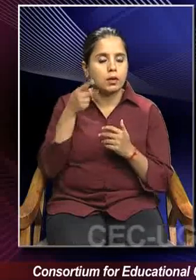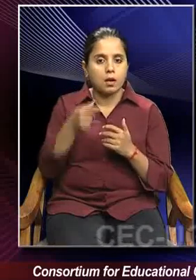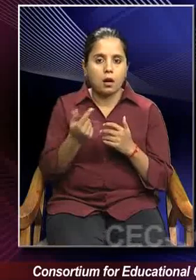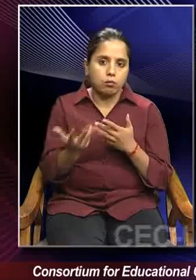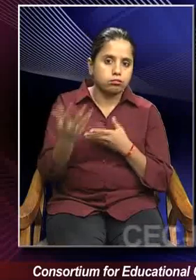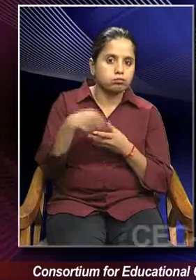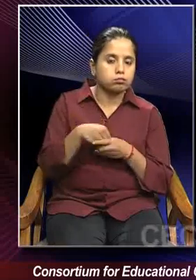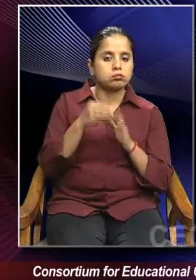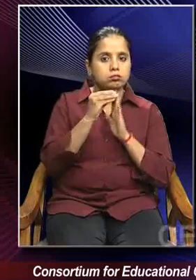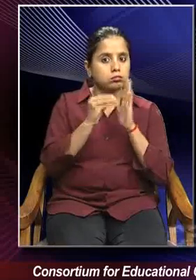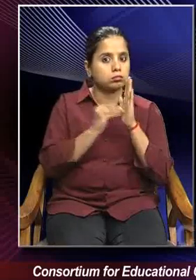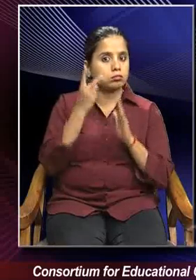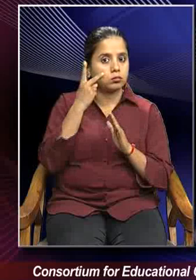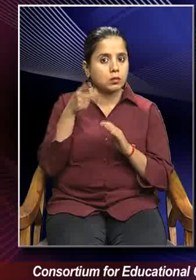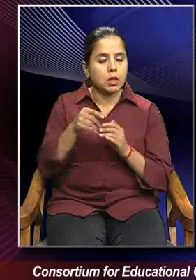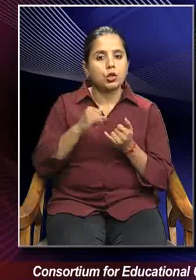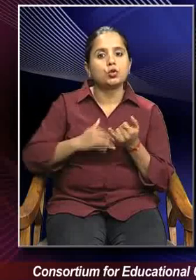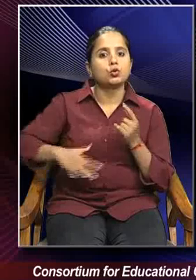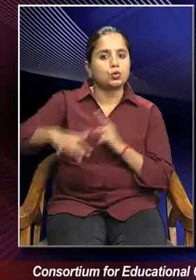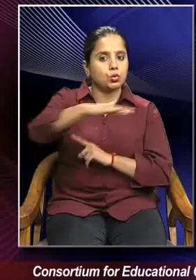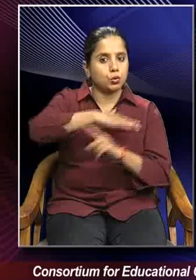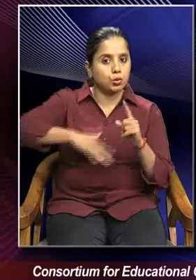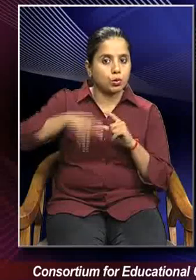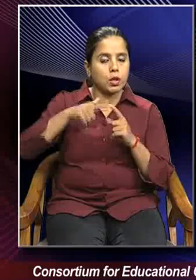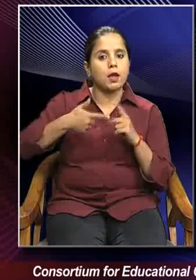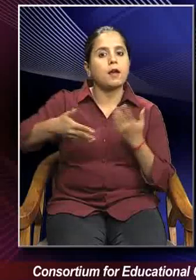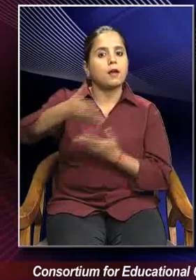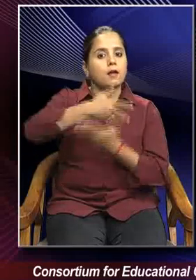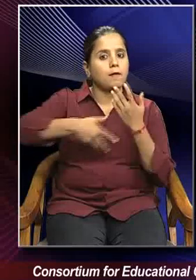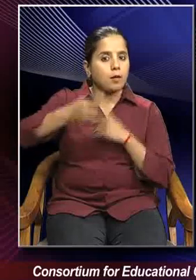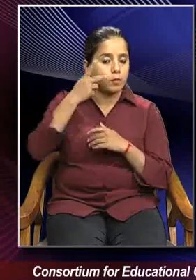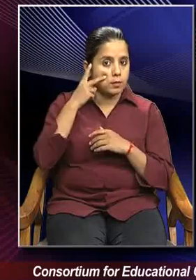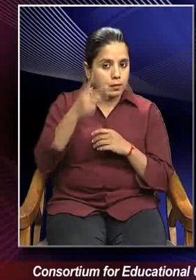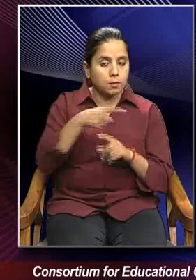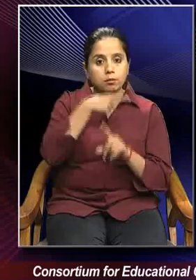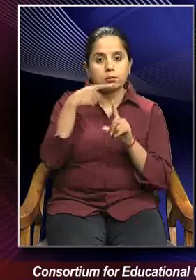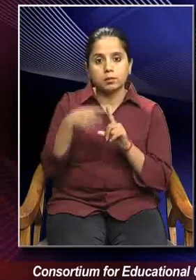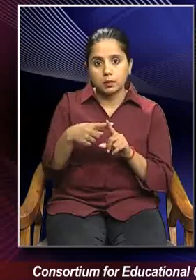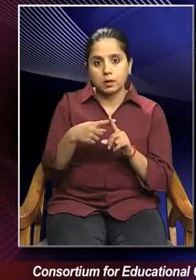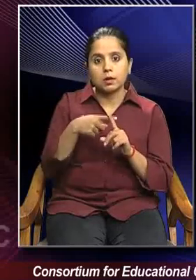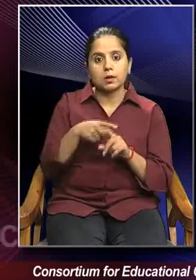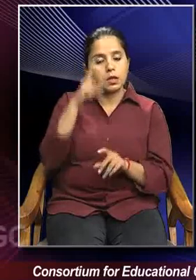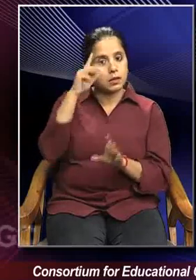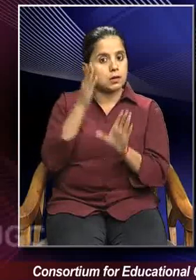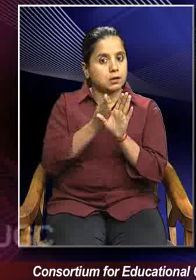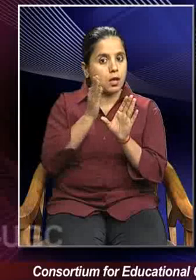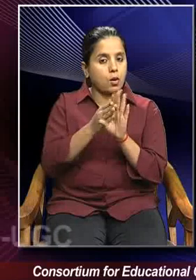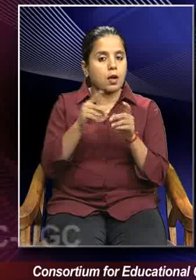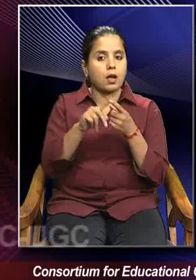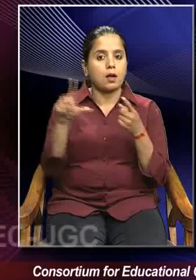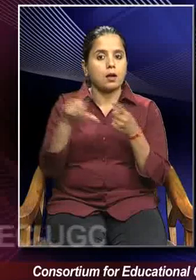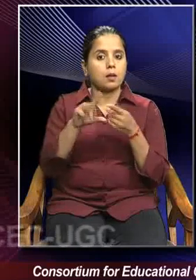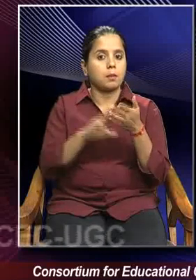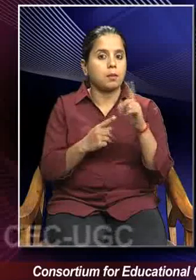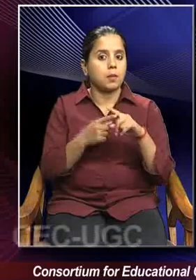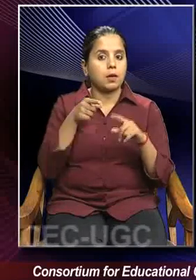into account the social, environmental and psychological elements